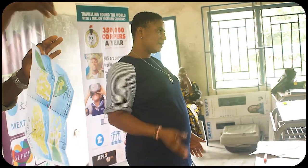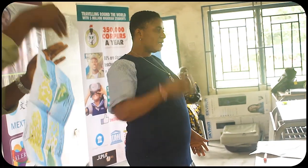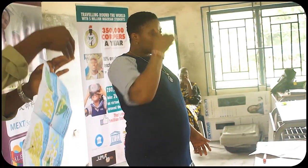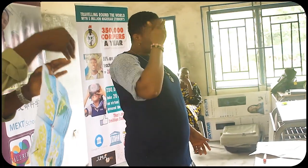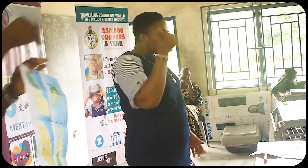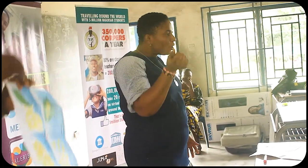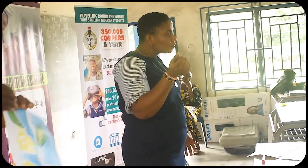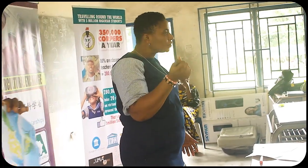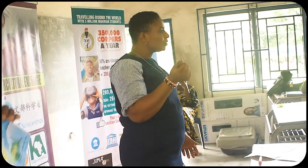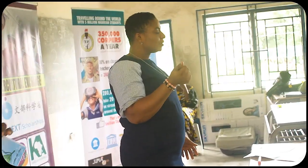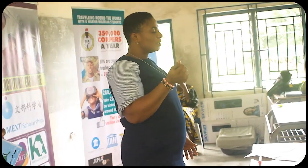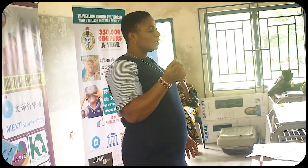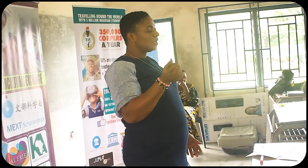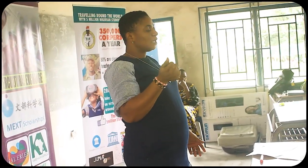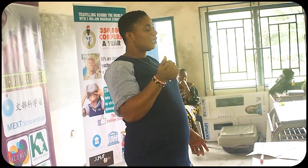their protective cover.